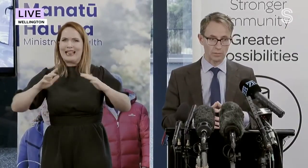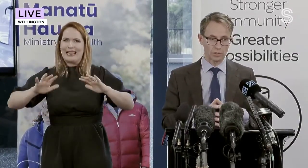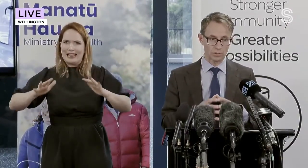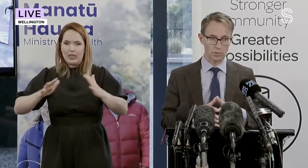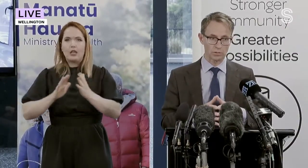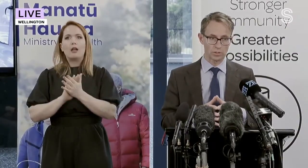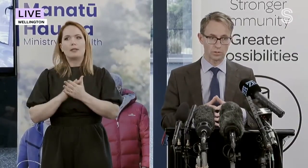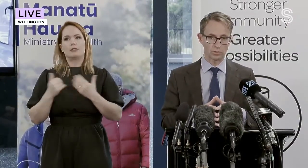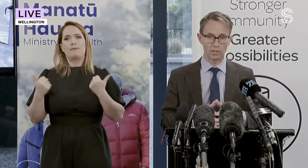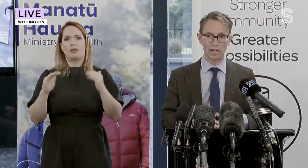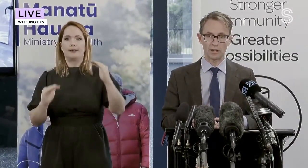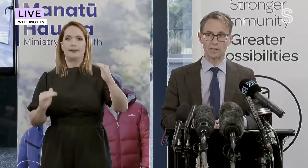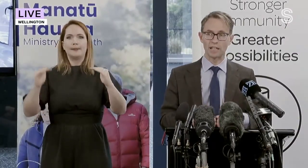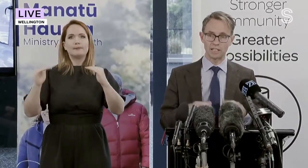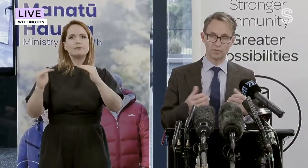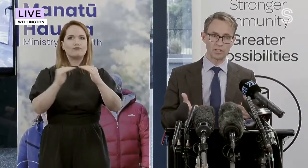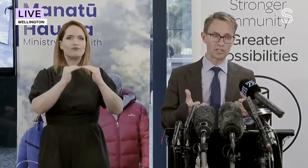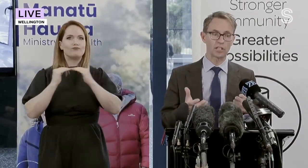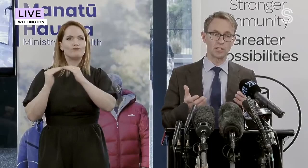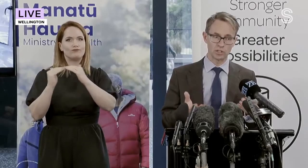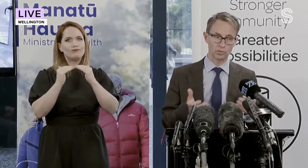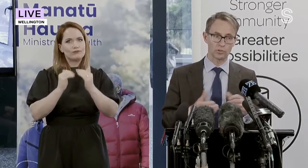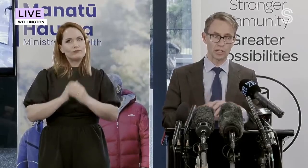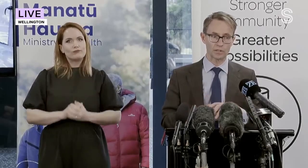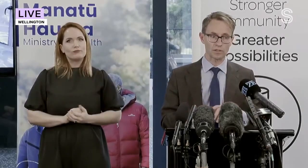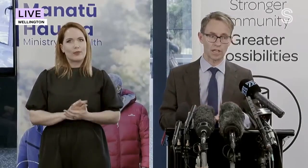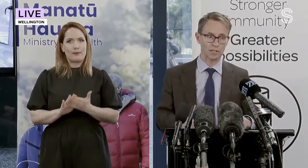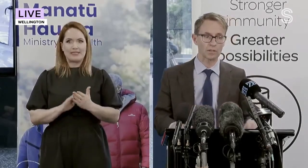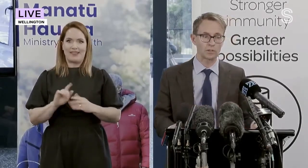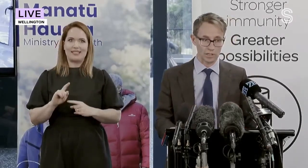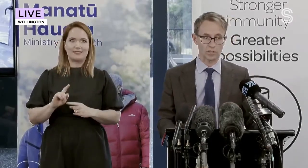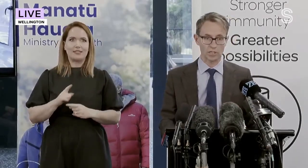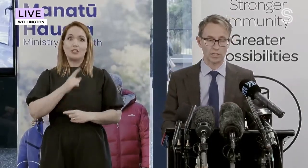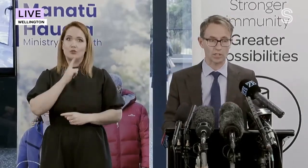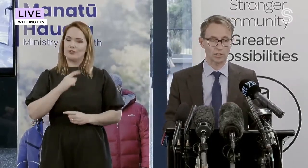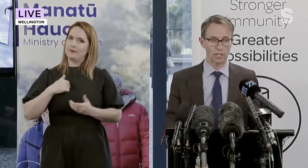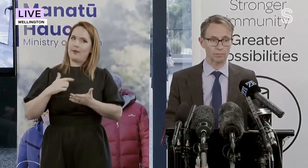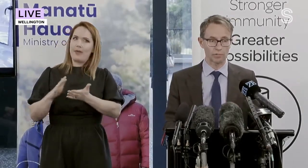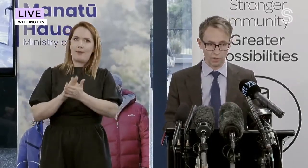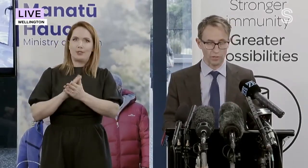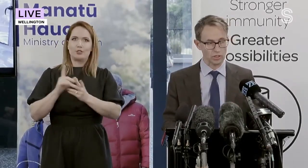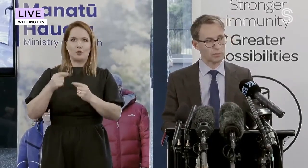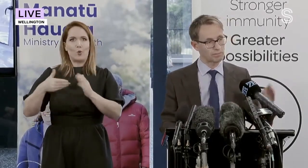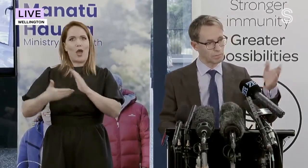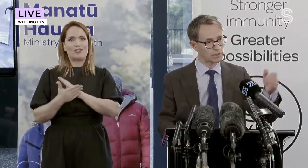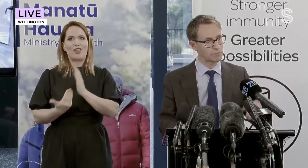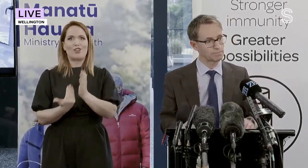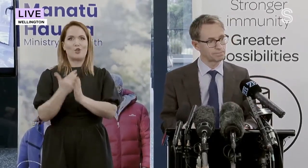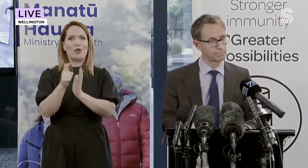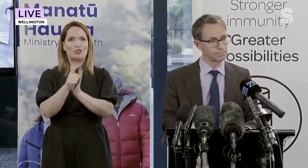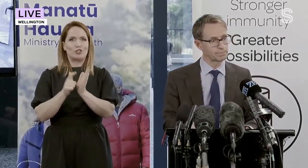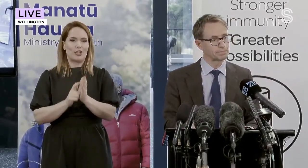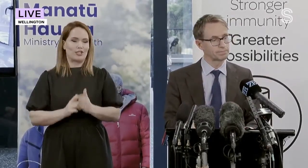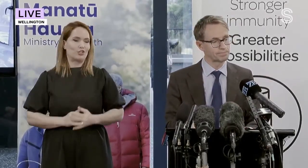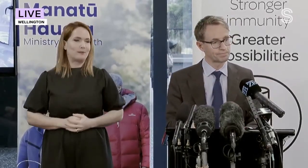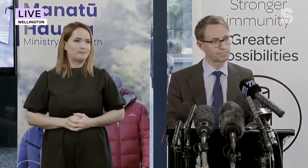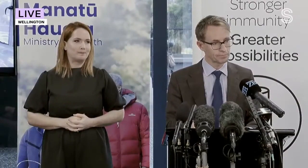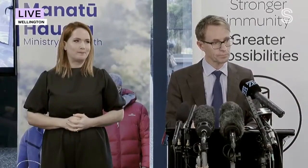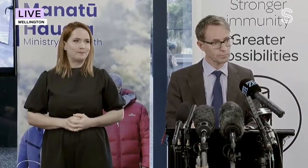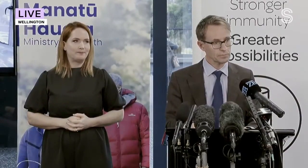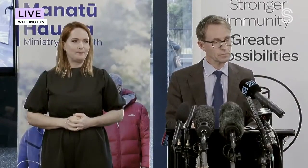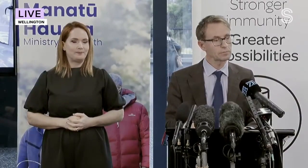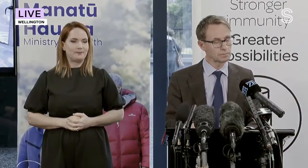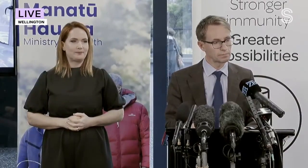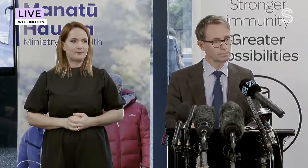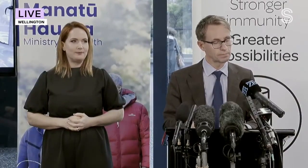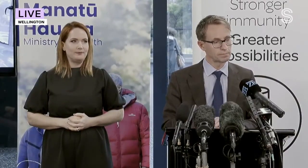to be able to give these initial directives under the new legislation before I finish up. Given the issues that